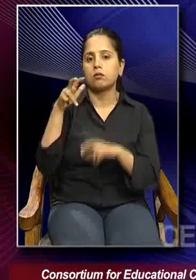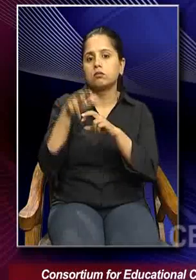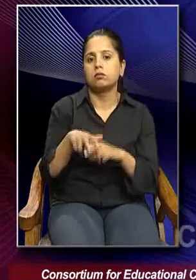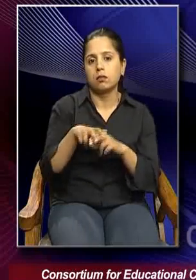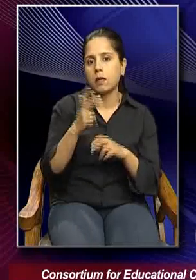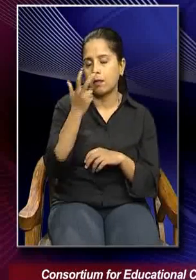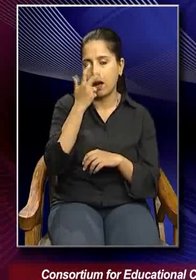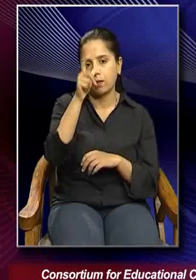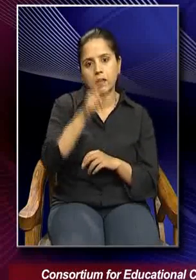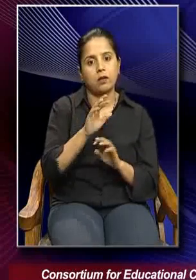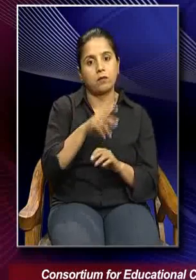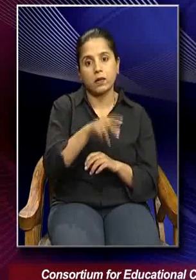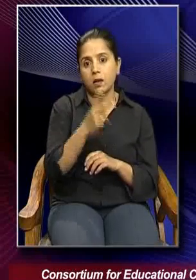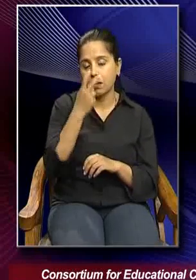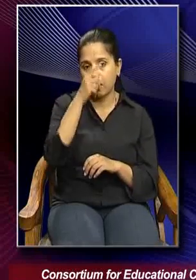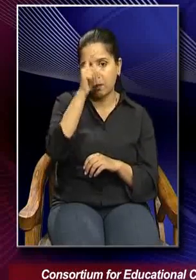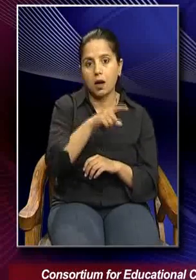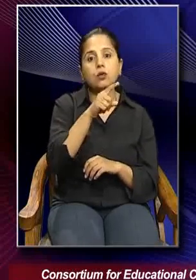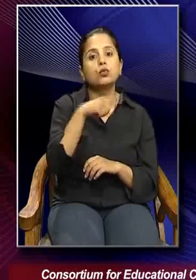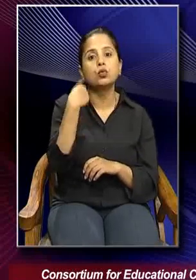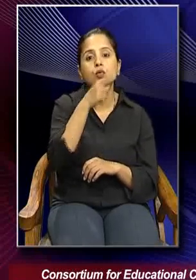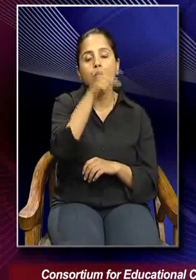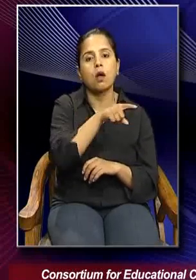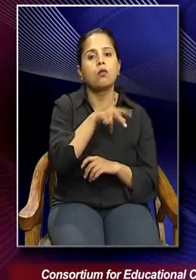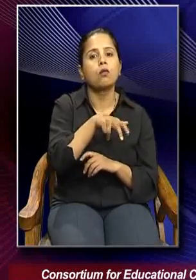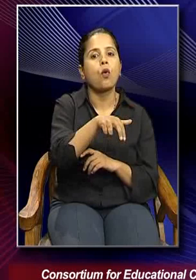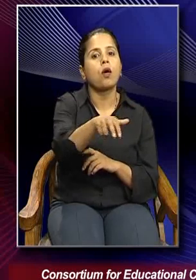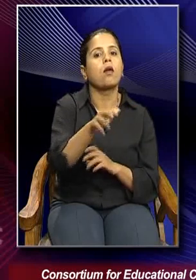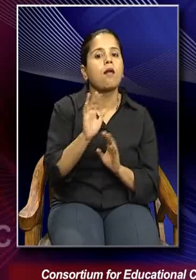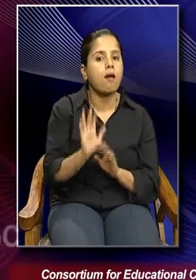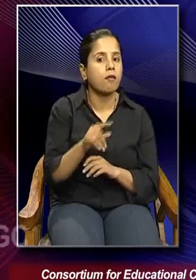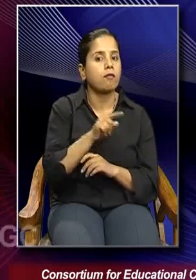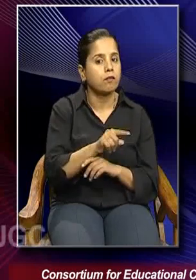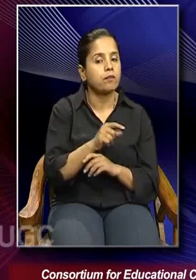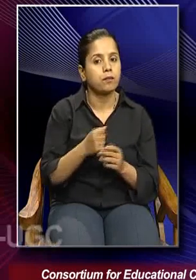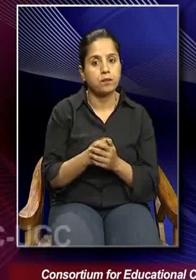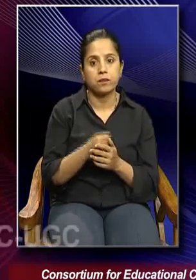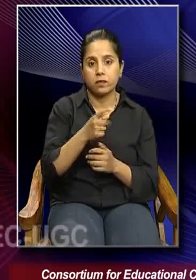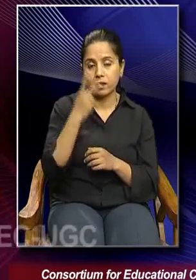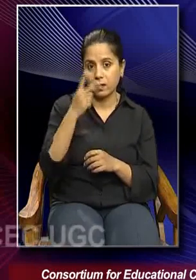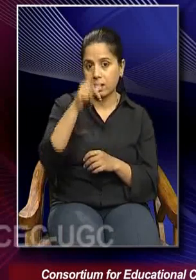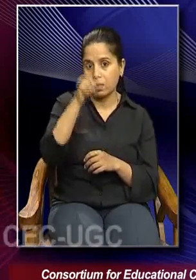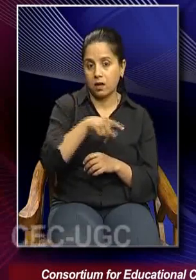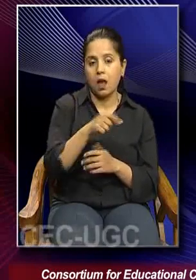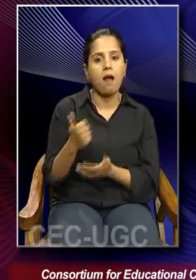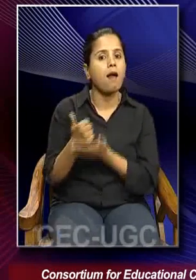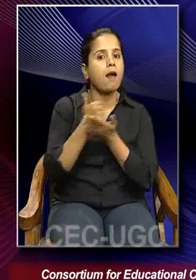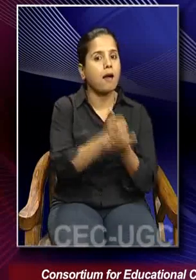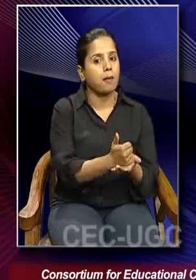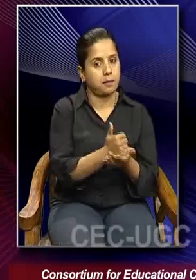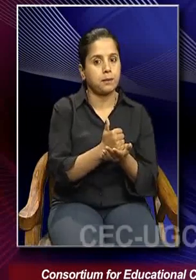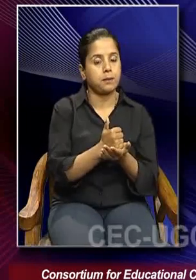man, and this blind man is the one who is walking. So he is helping him